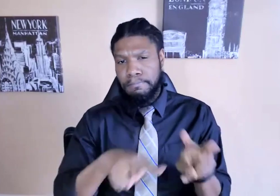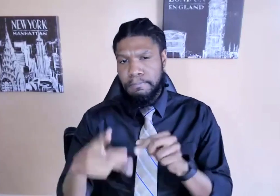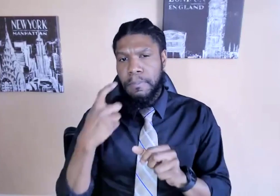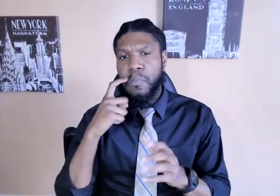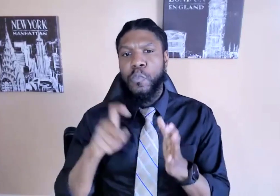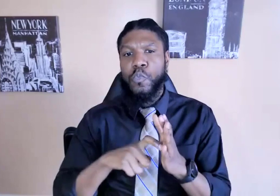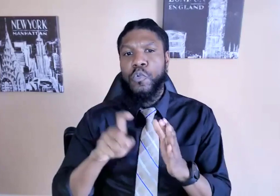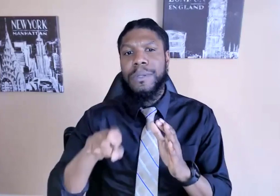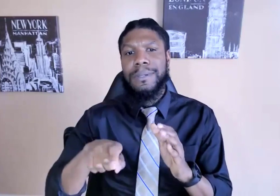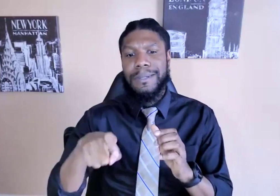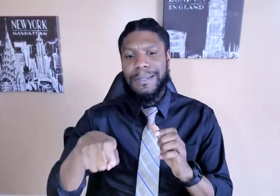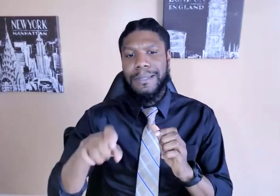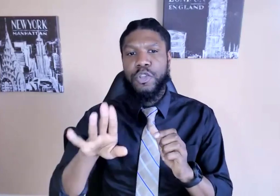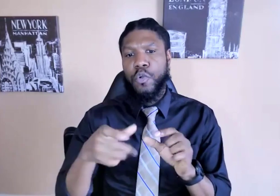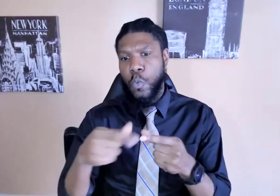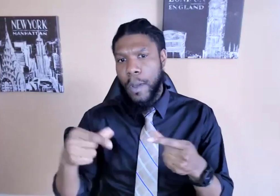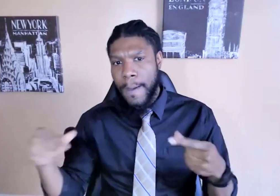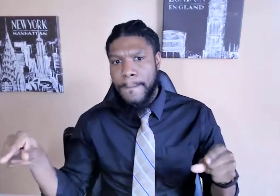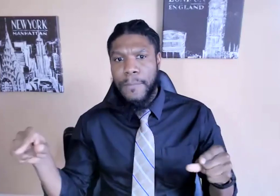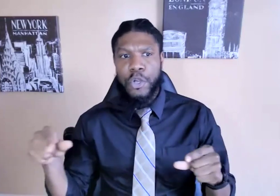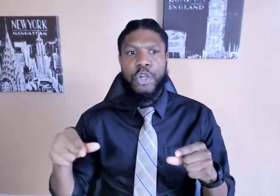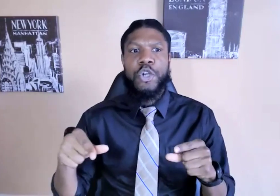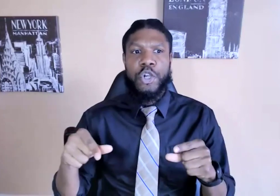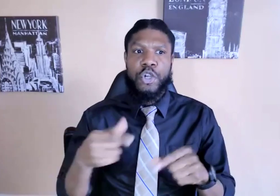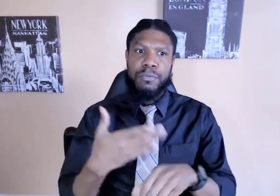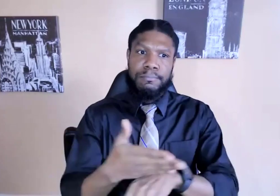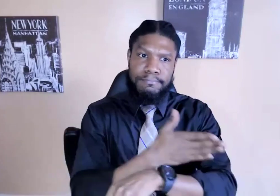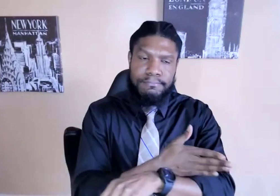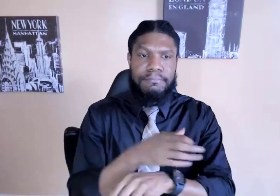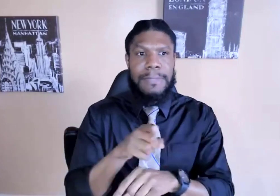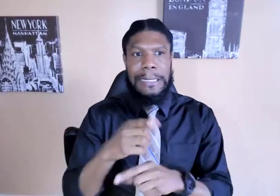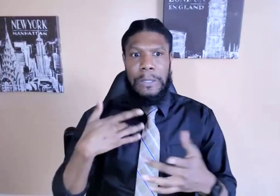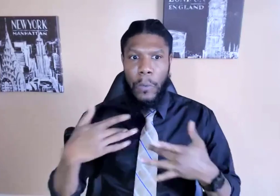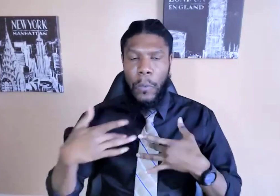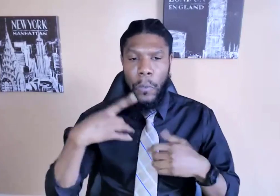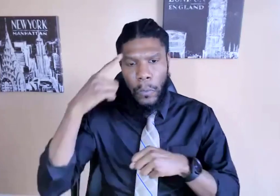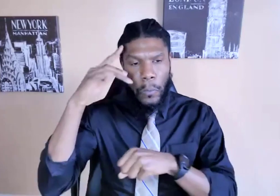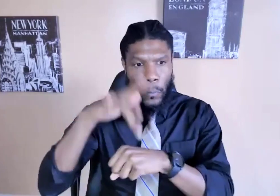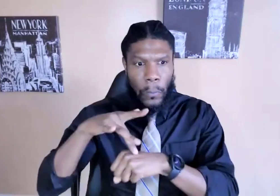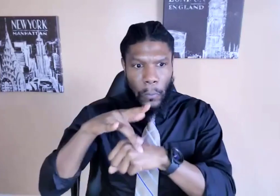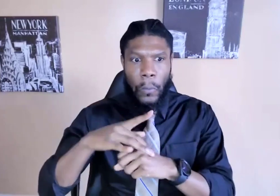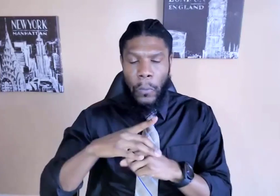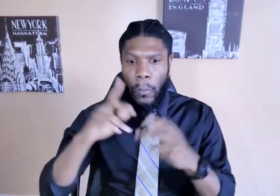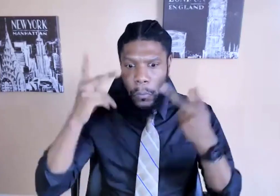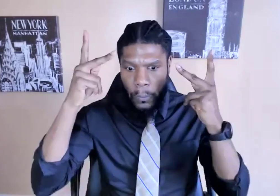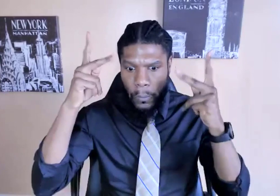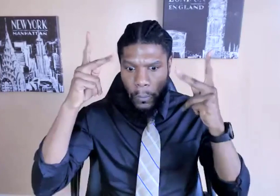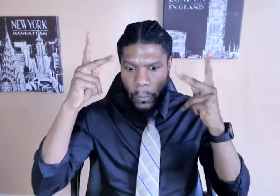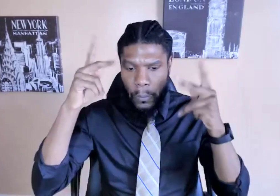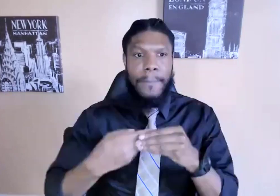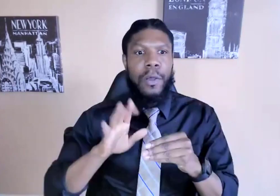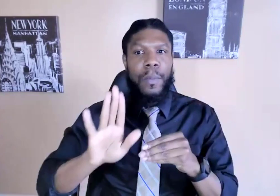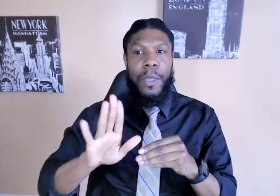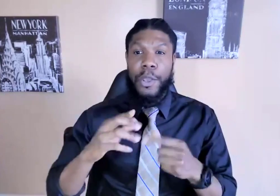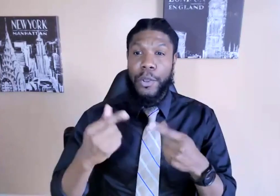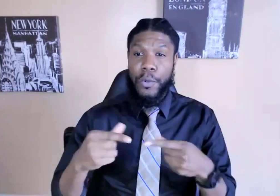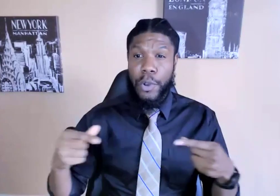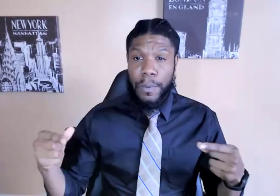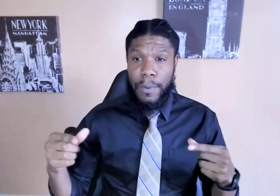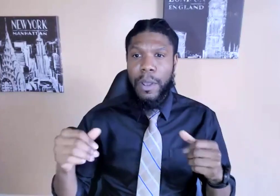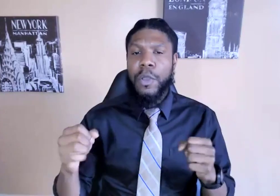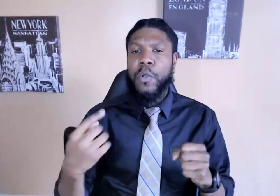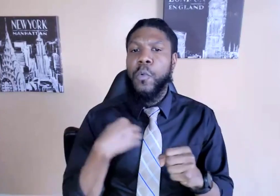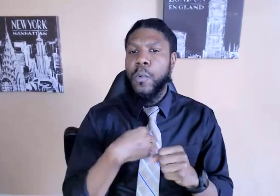they are so worried about their grammar. So we are trained to nudge them towards global